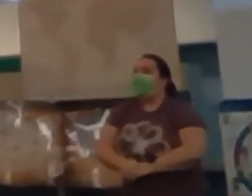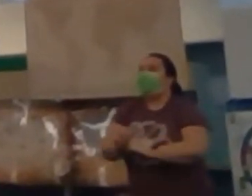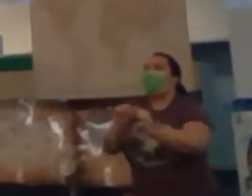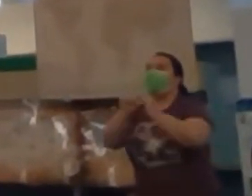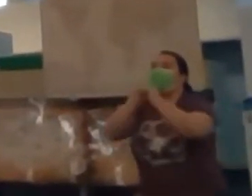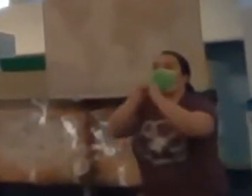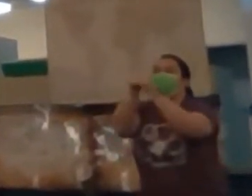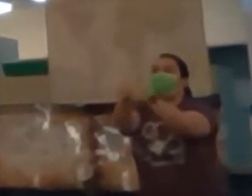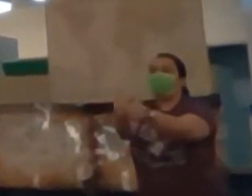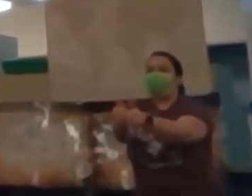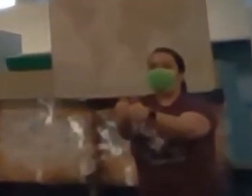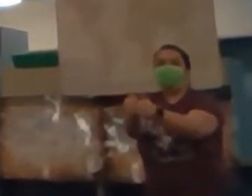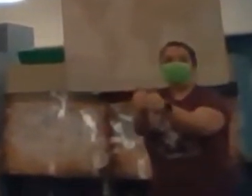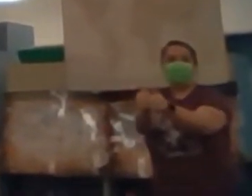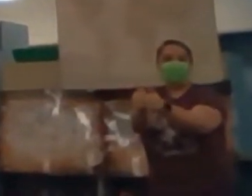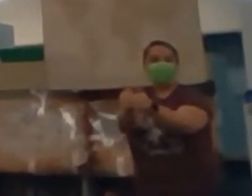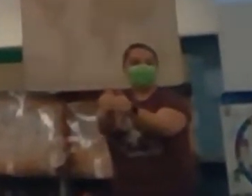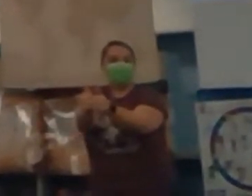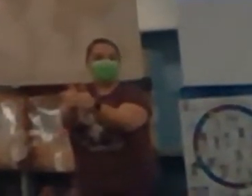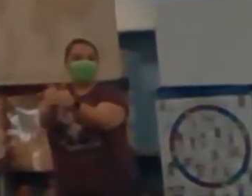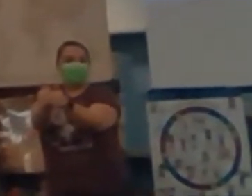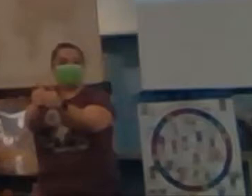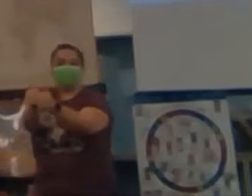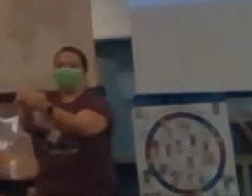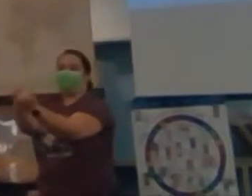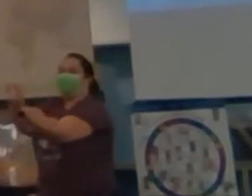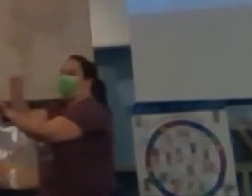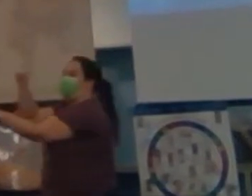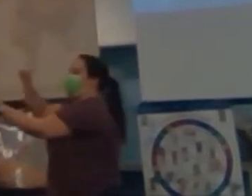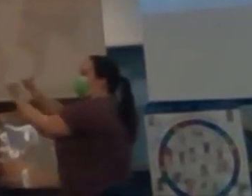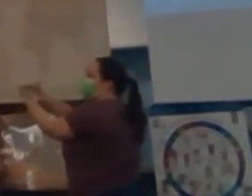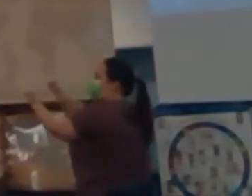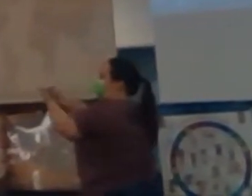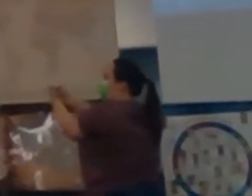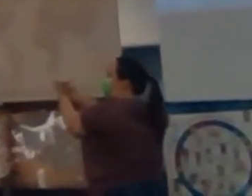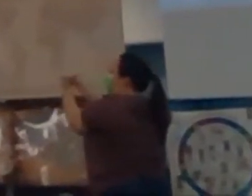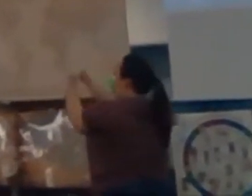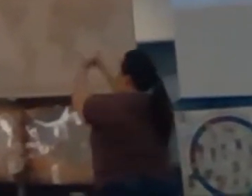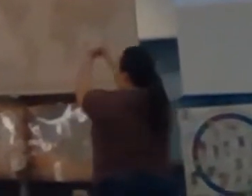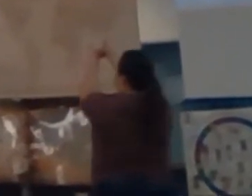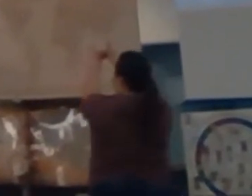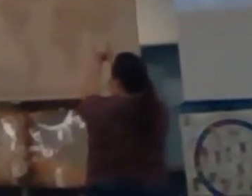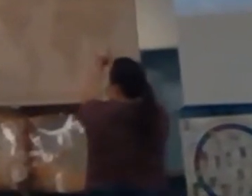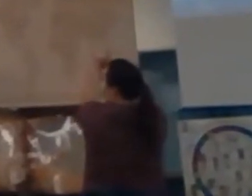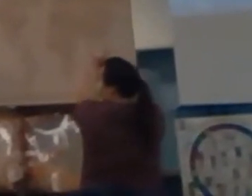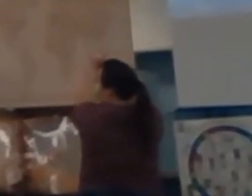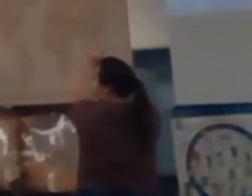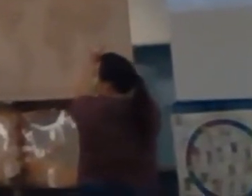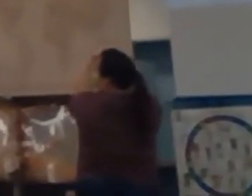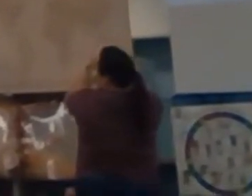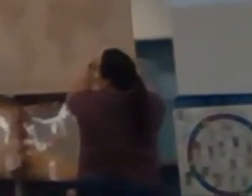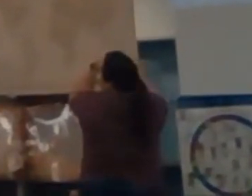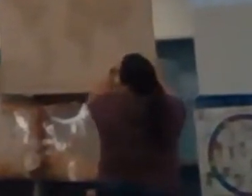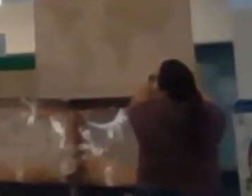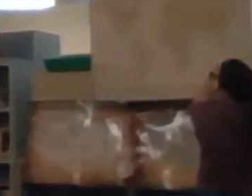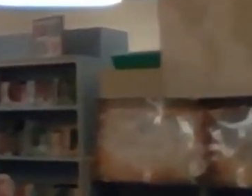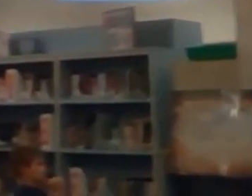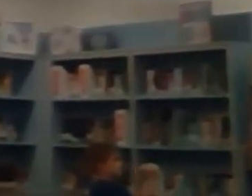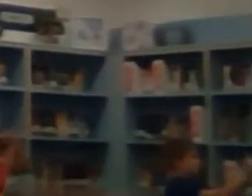How are you? We're going to practice again how are you. We put our knuckles together and our little thumbs are our people. We push our